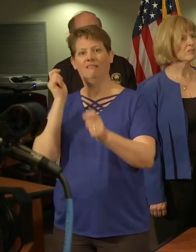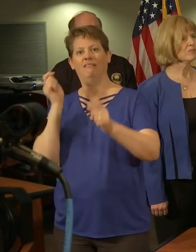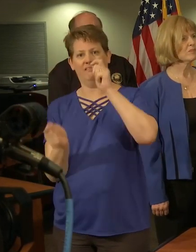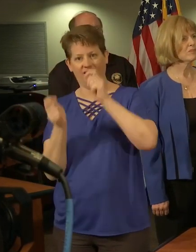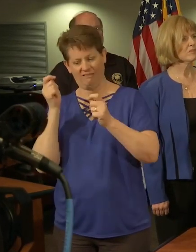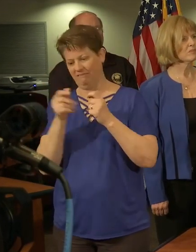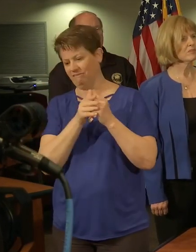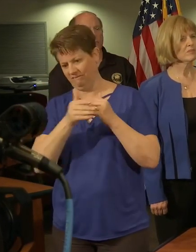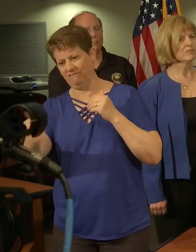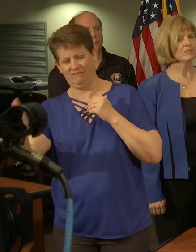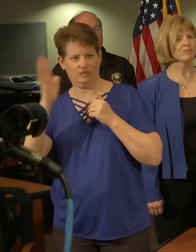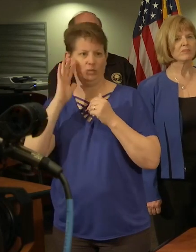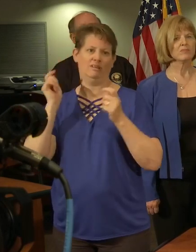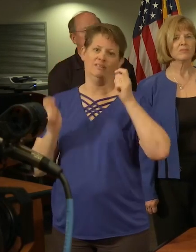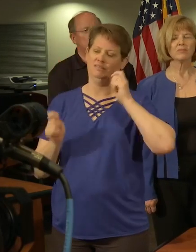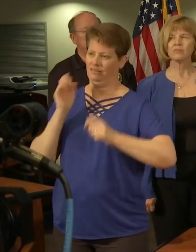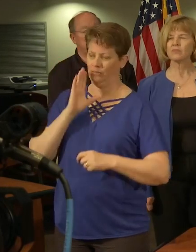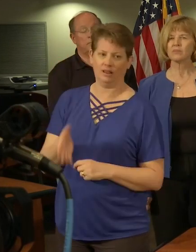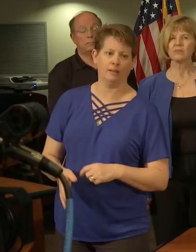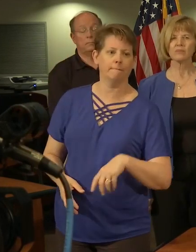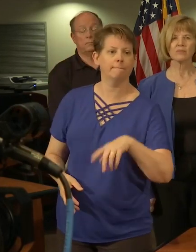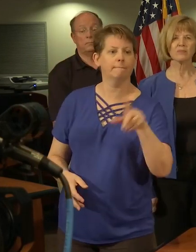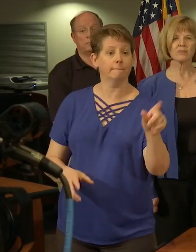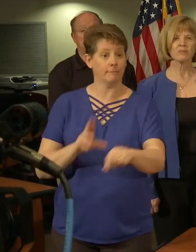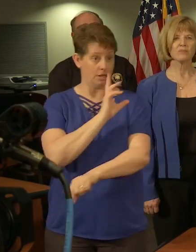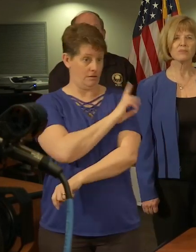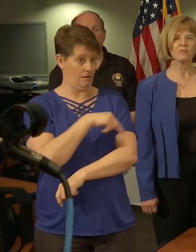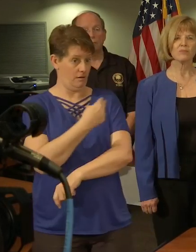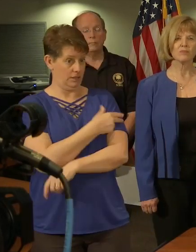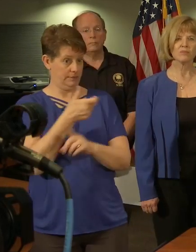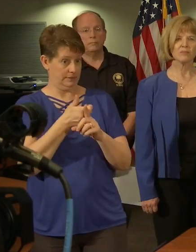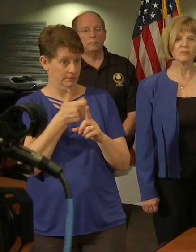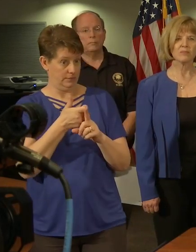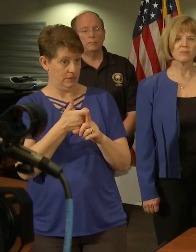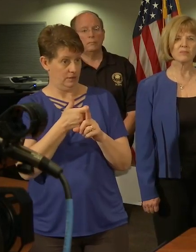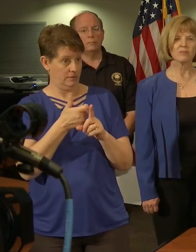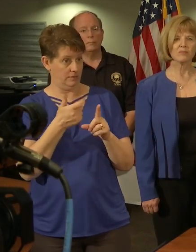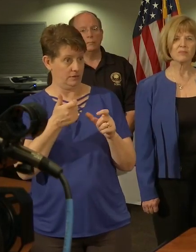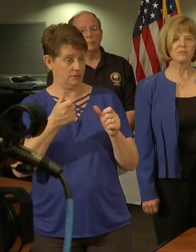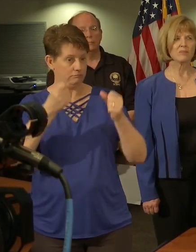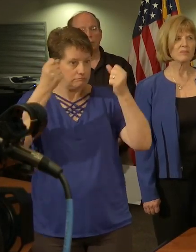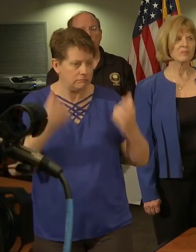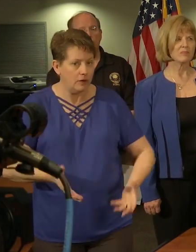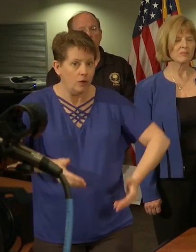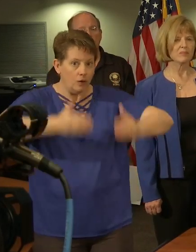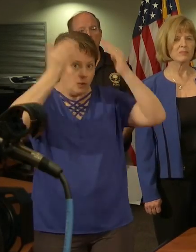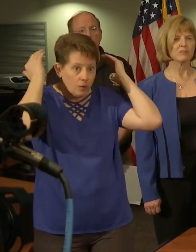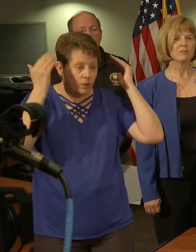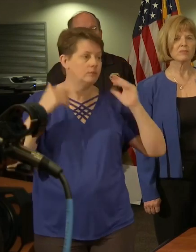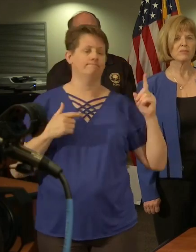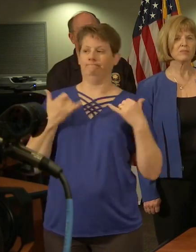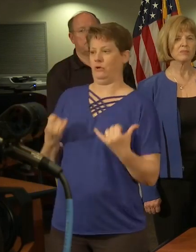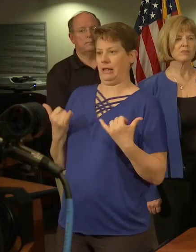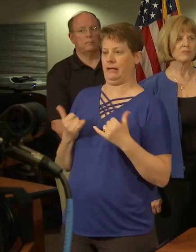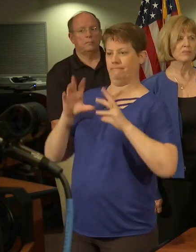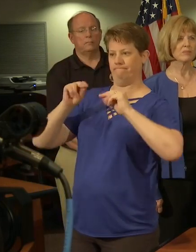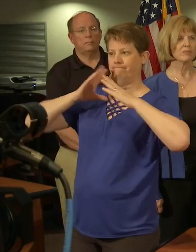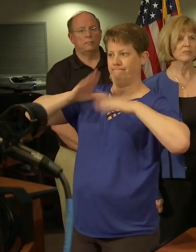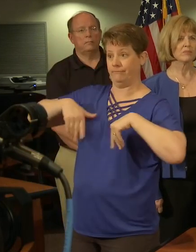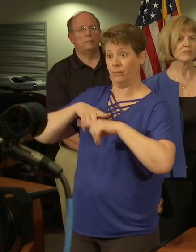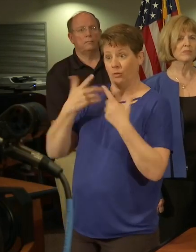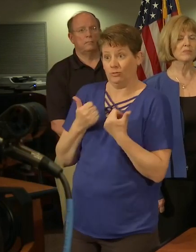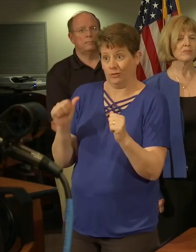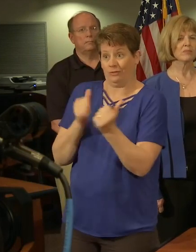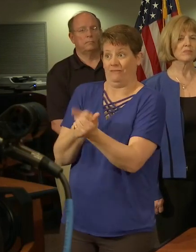adjustments as we go forward. Are hospitals finding themselves overwhelmed with this? Not at this time, but that's what we're trying